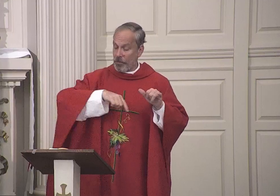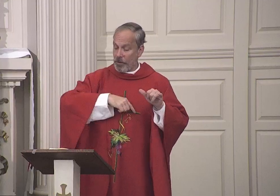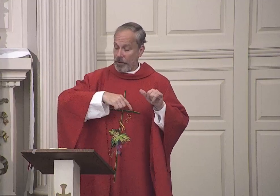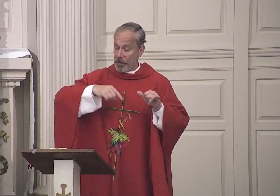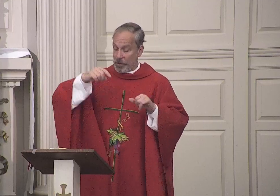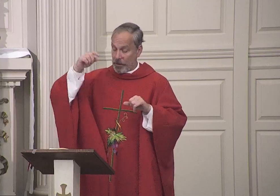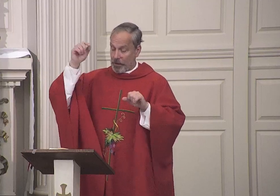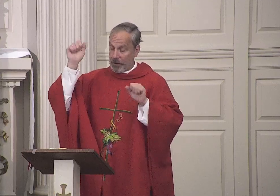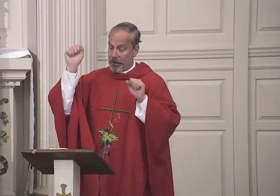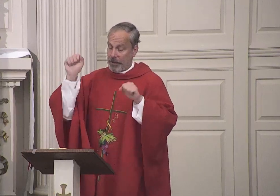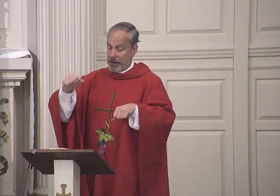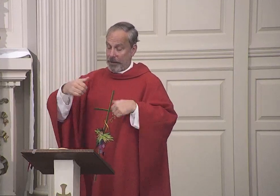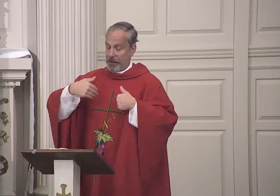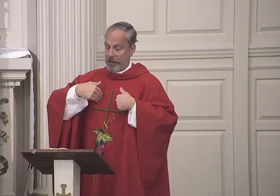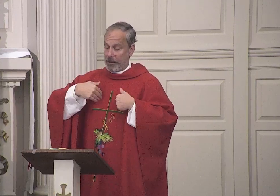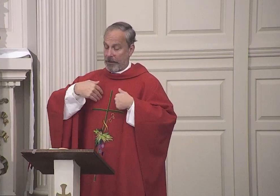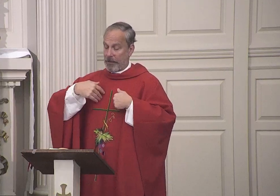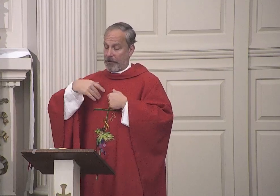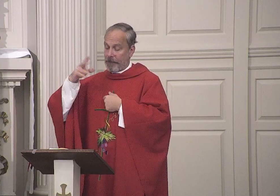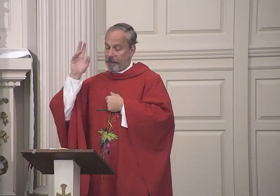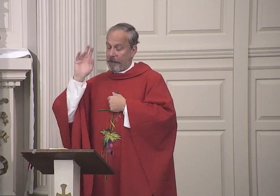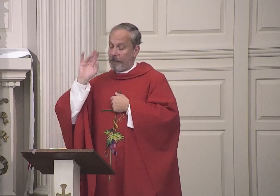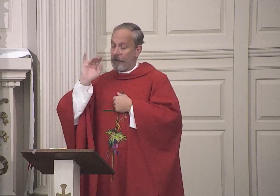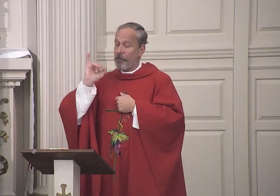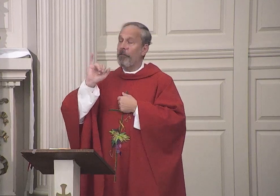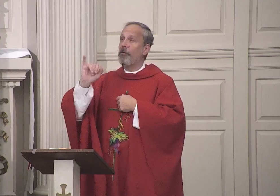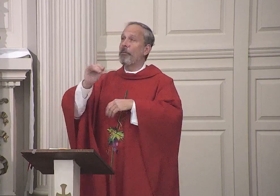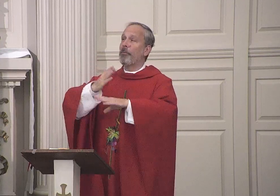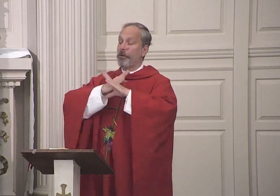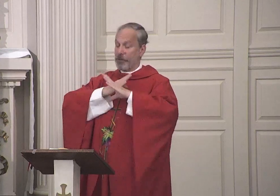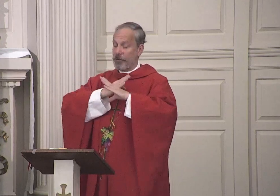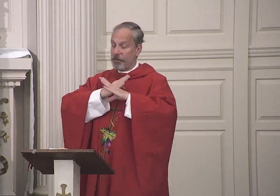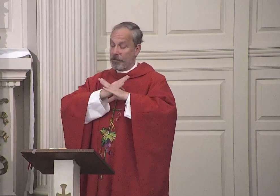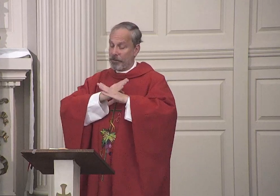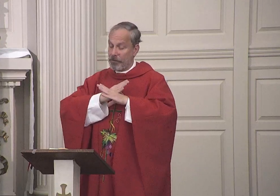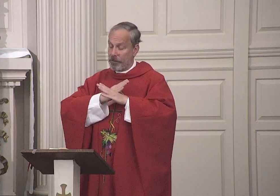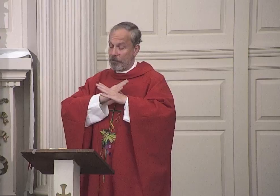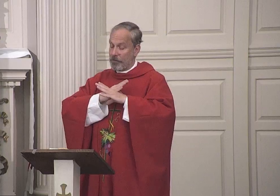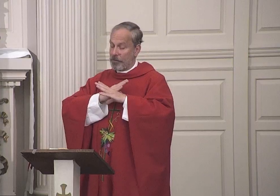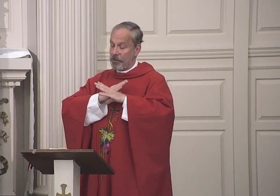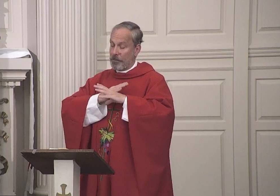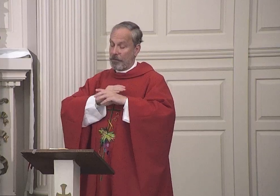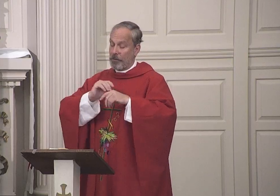for us unending protection.